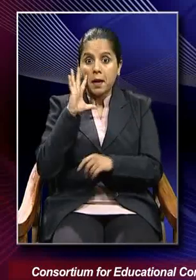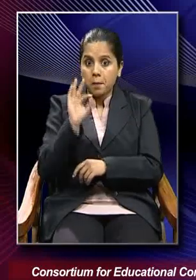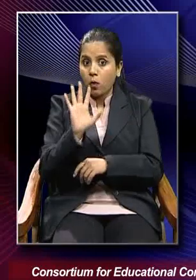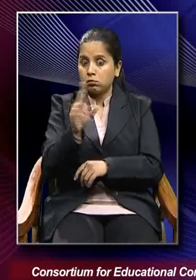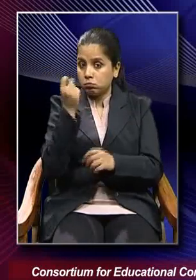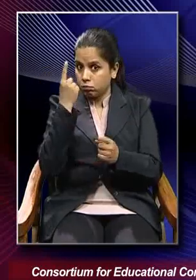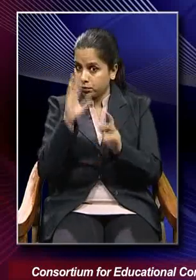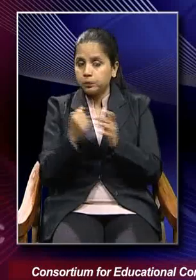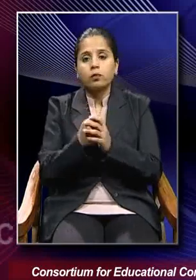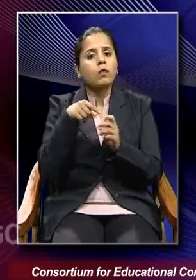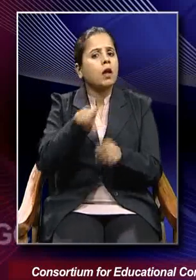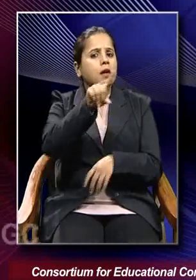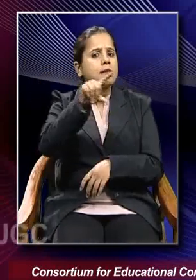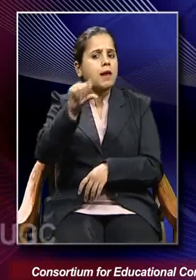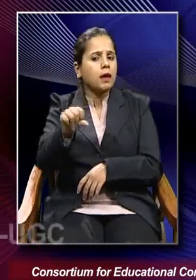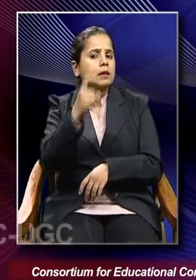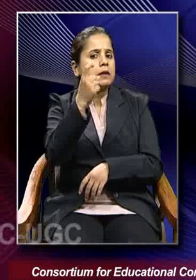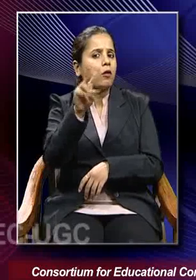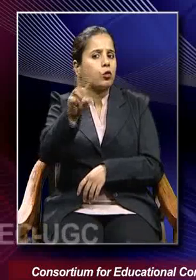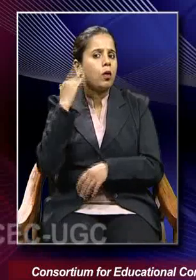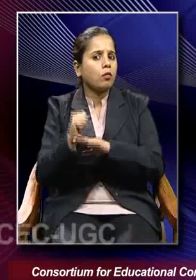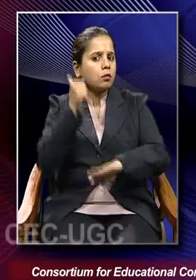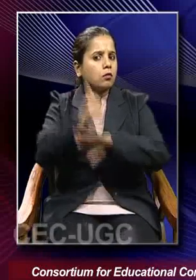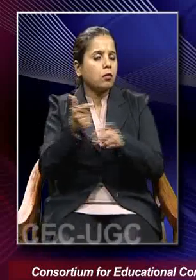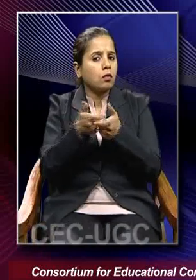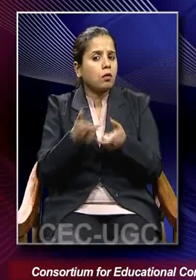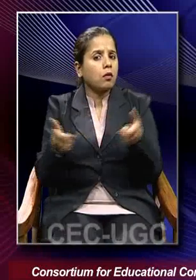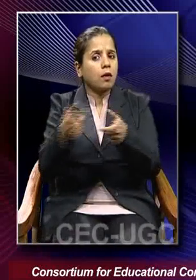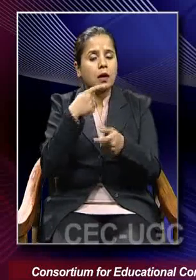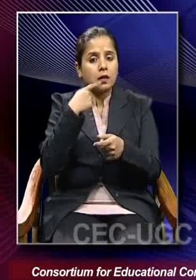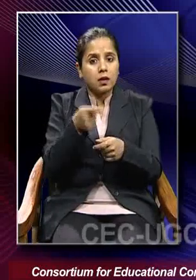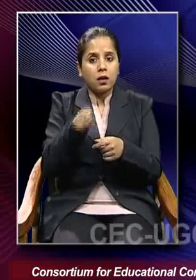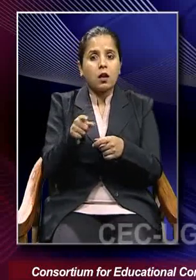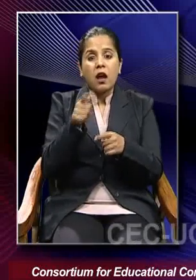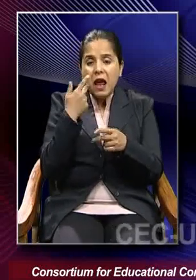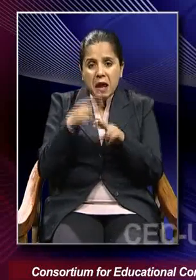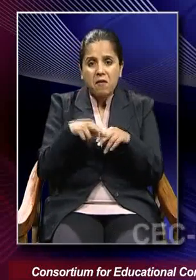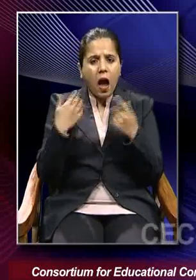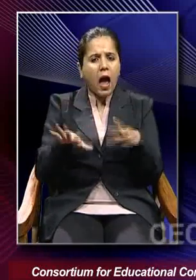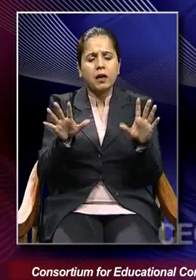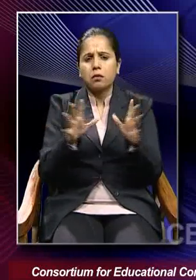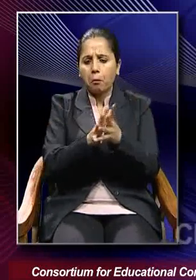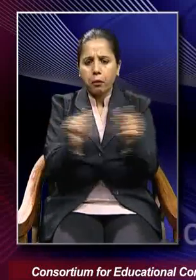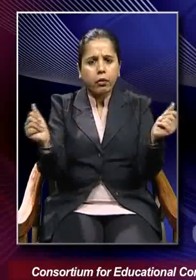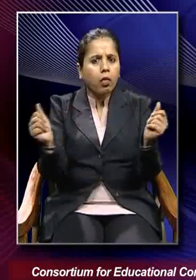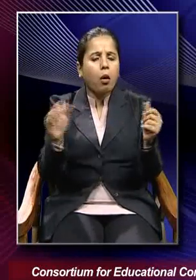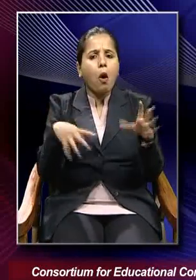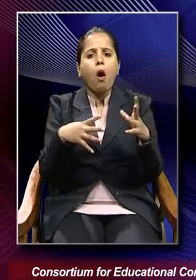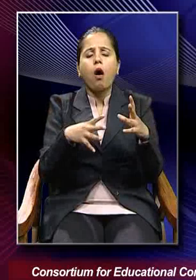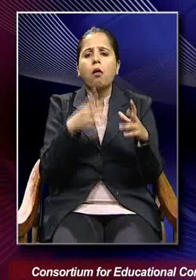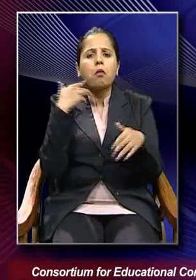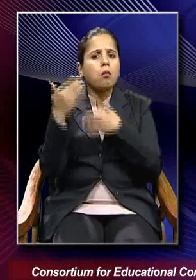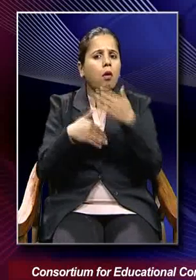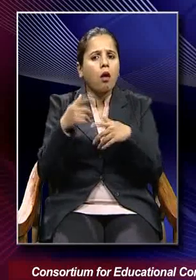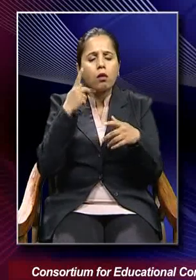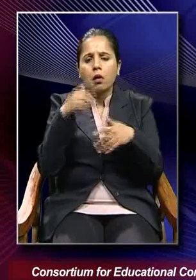Heritage Convention 1972 states that deterioration or disappearance of any item